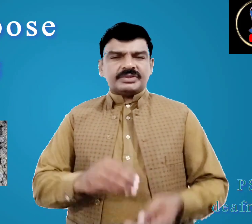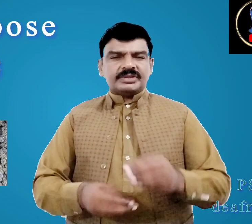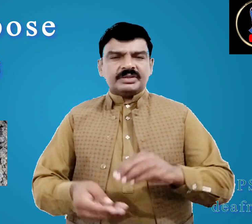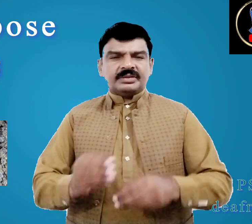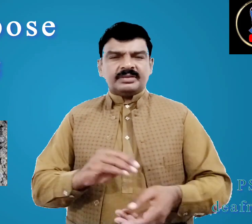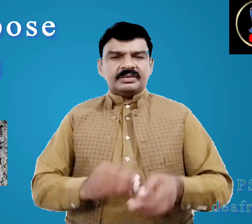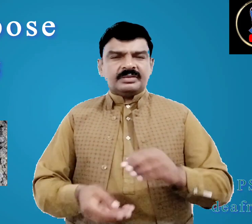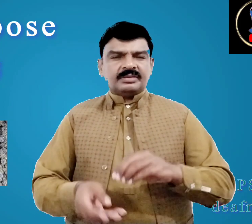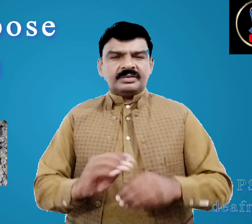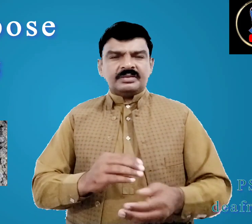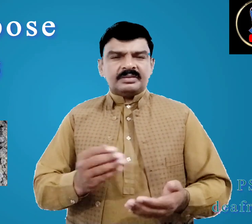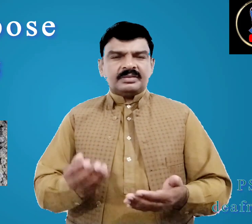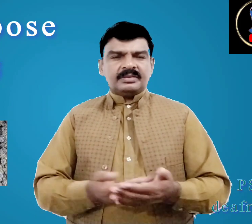decompose,